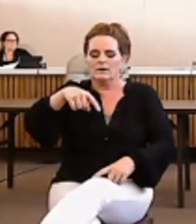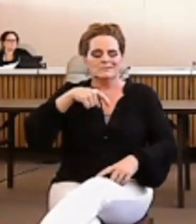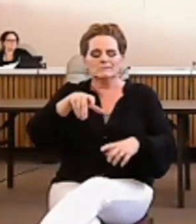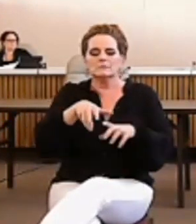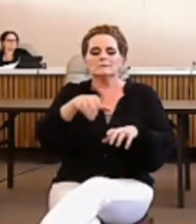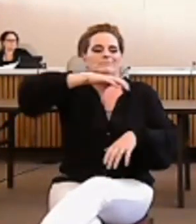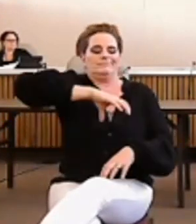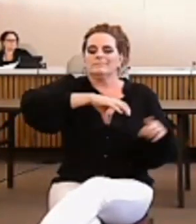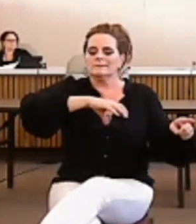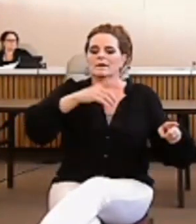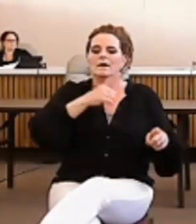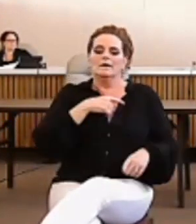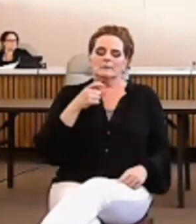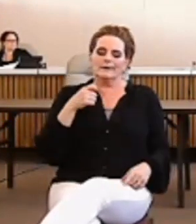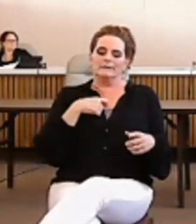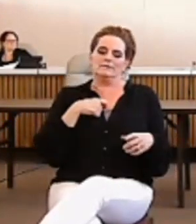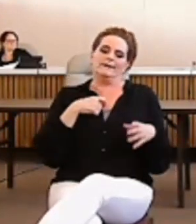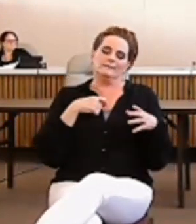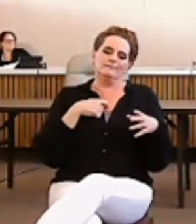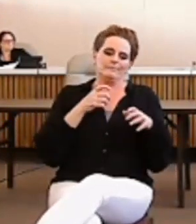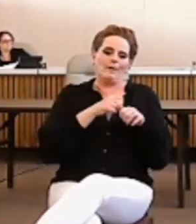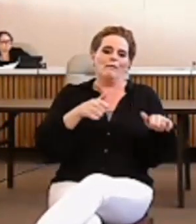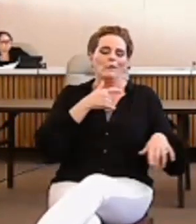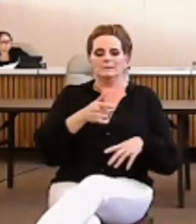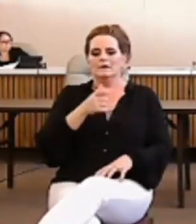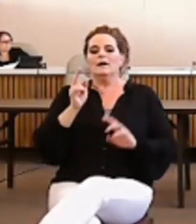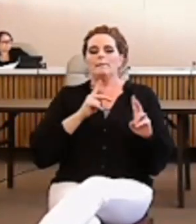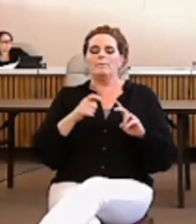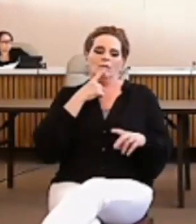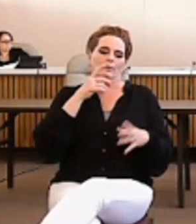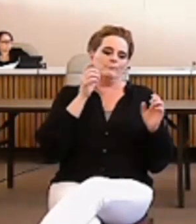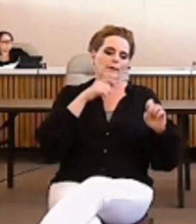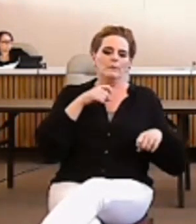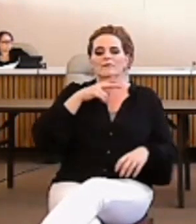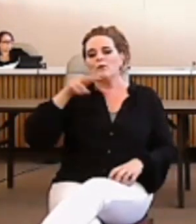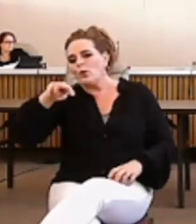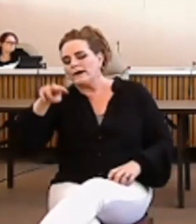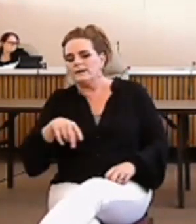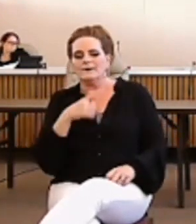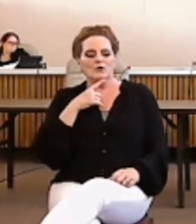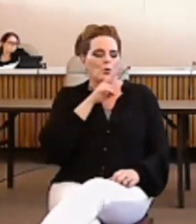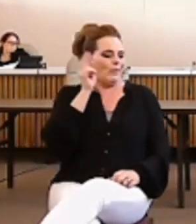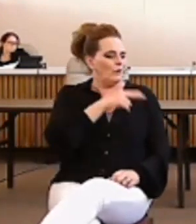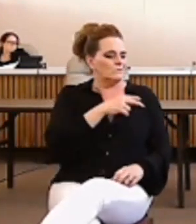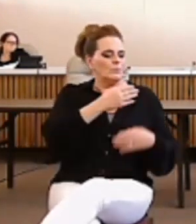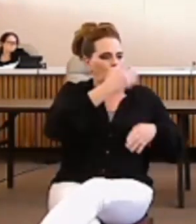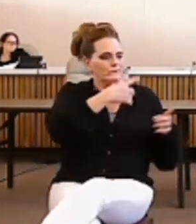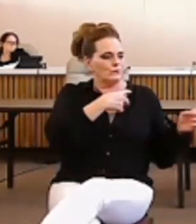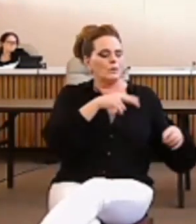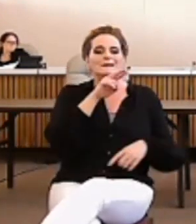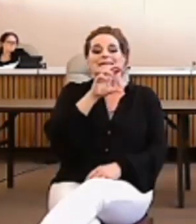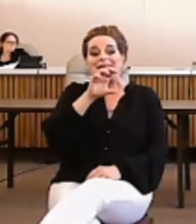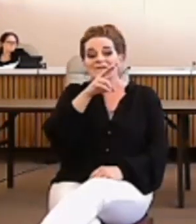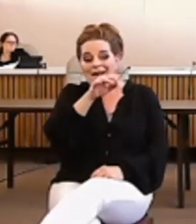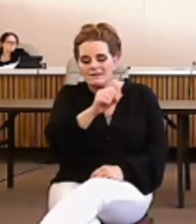from going into single-family residence. Now they're pretty much abutting either the CVS or the daycare or the back of the parking lot of